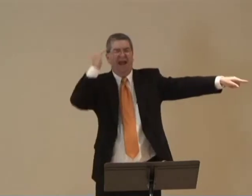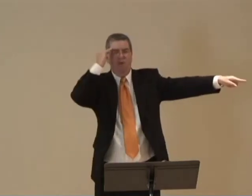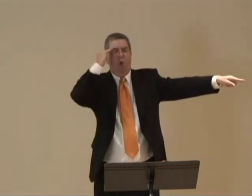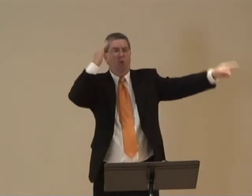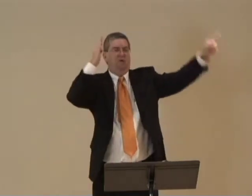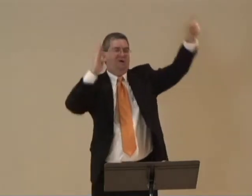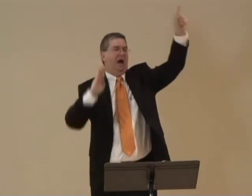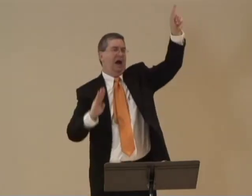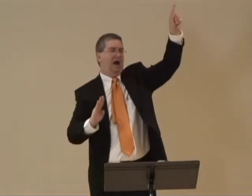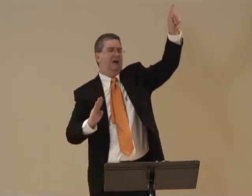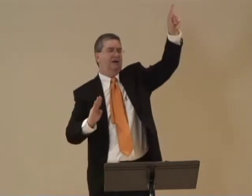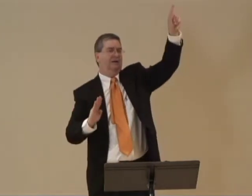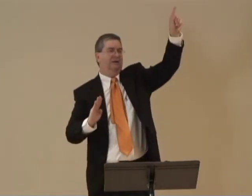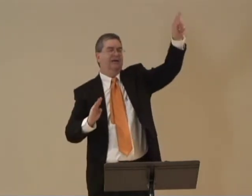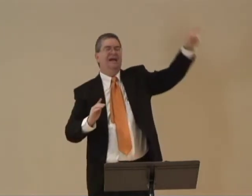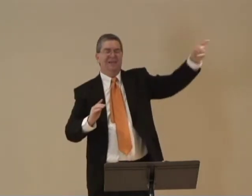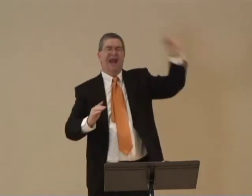Now, mind you, the people were all in a panic.